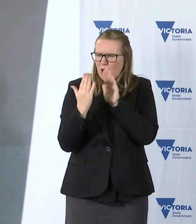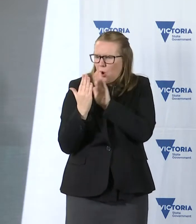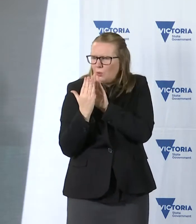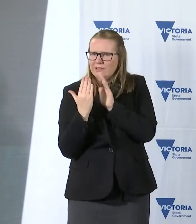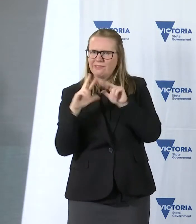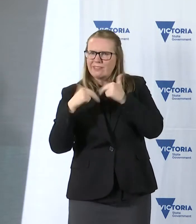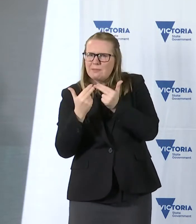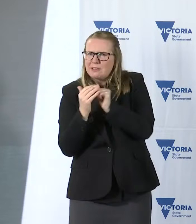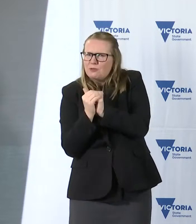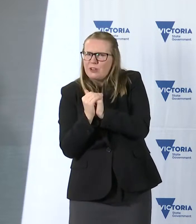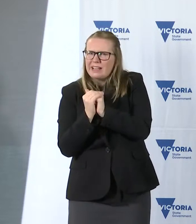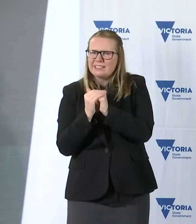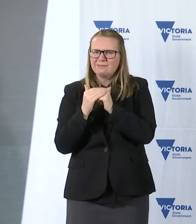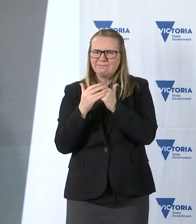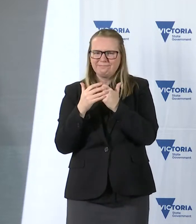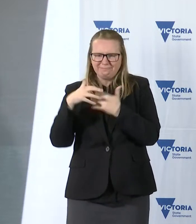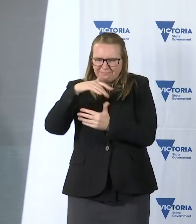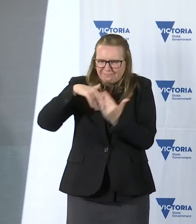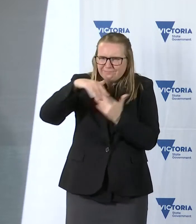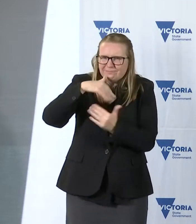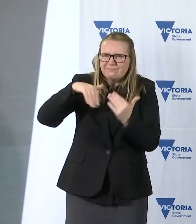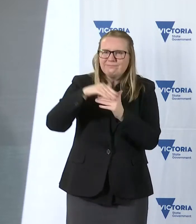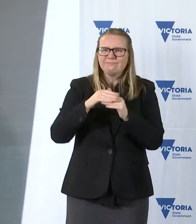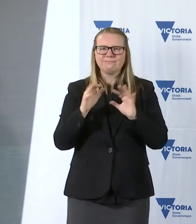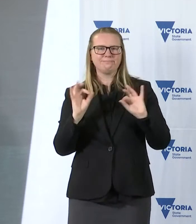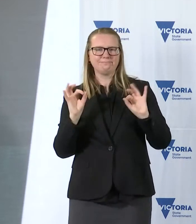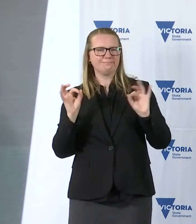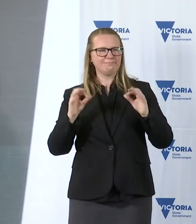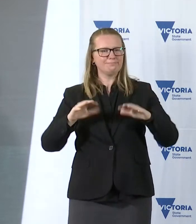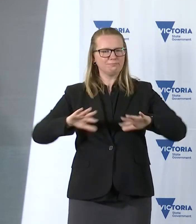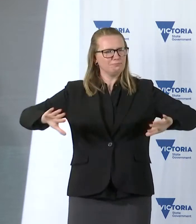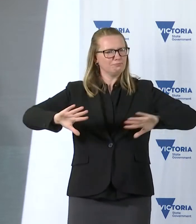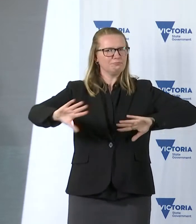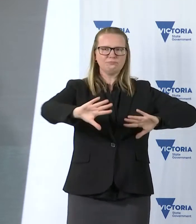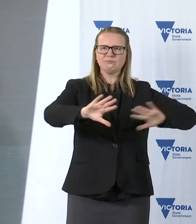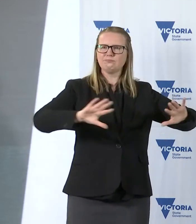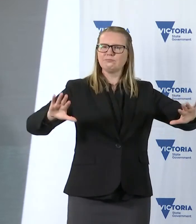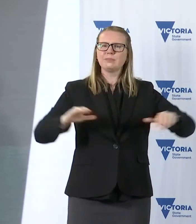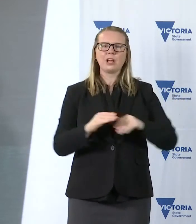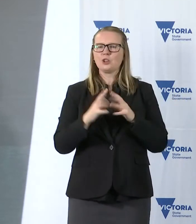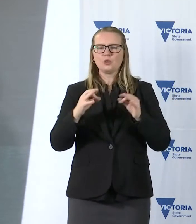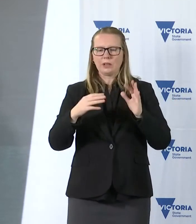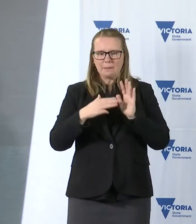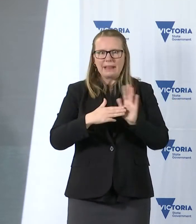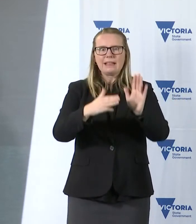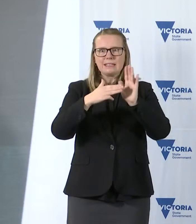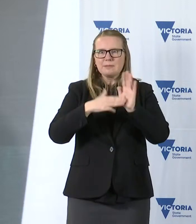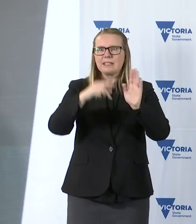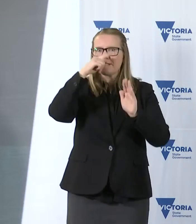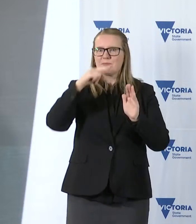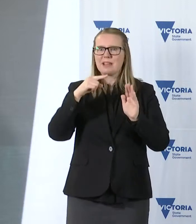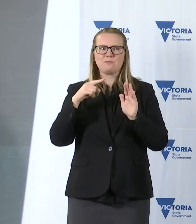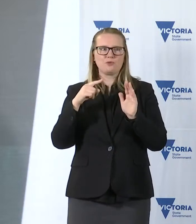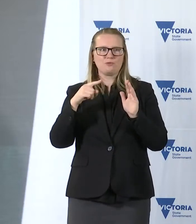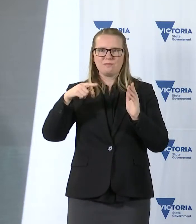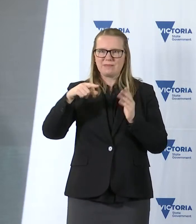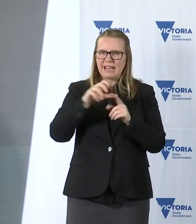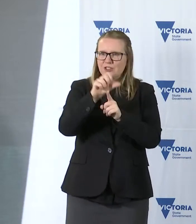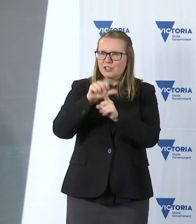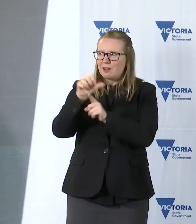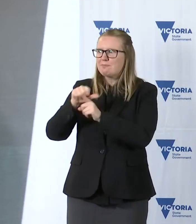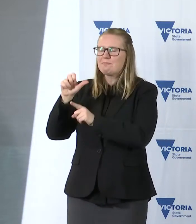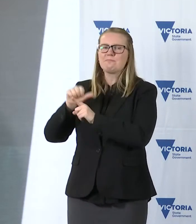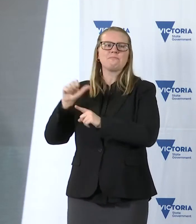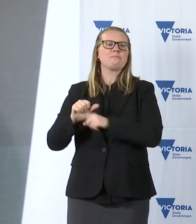and it doesn't have that multiplier effect of many millions of people coming together. Just on that, why is there such a disparity